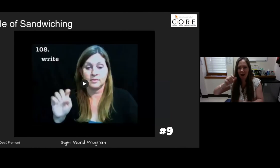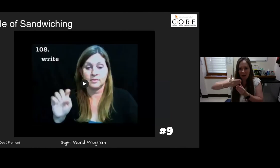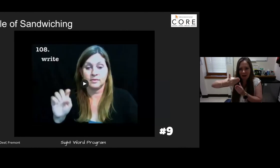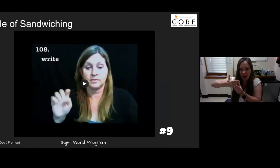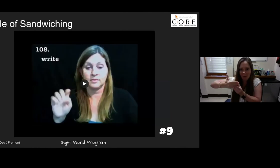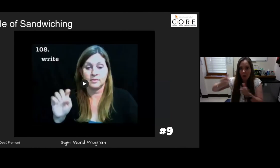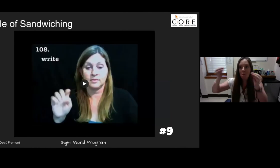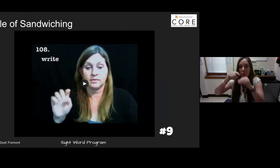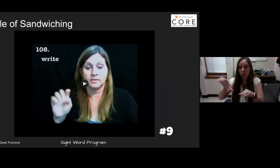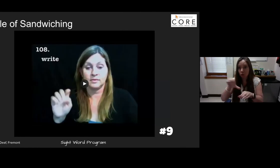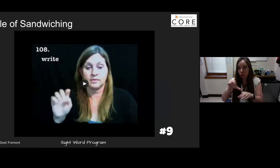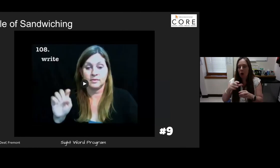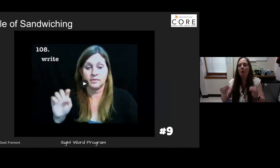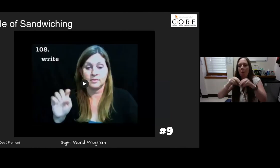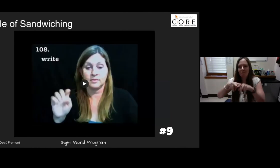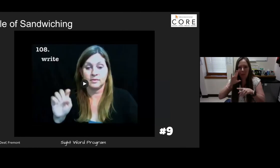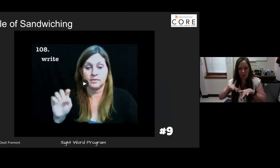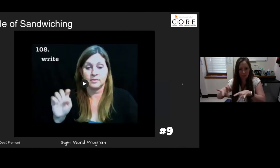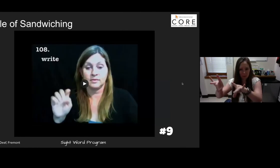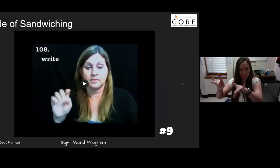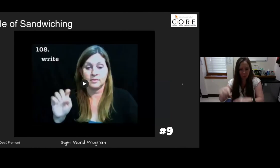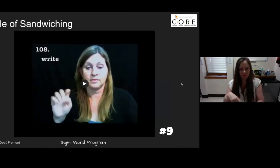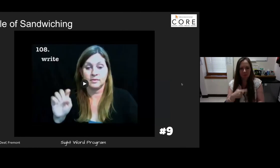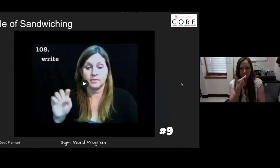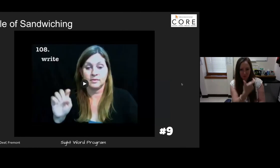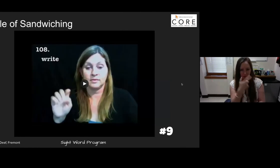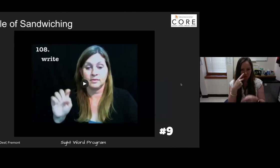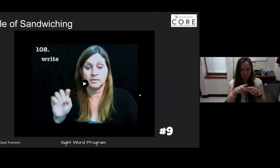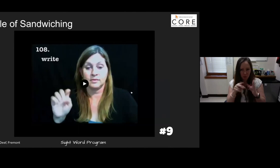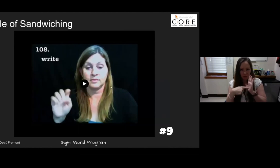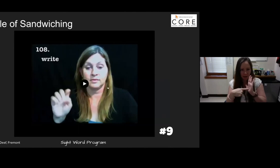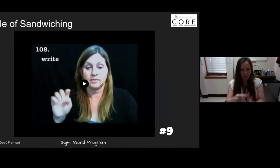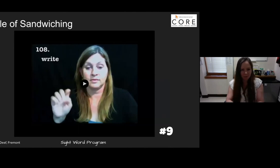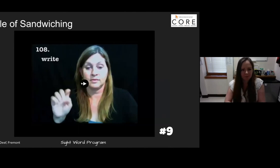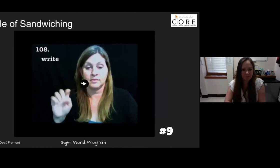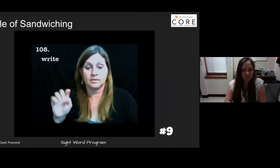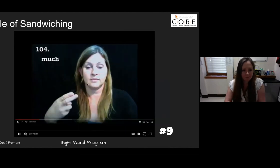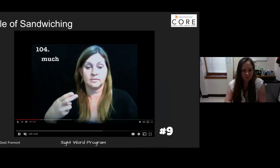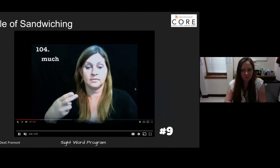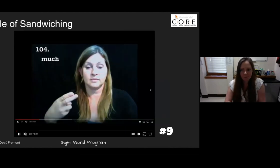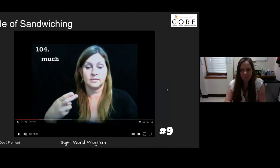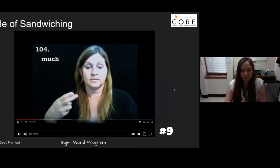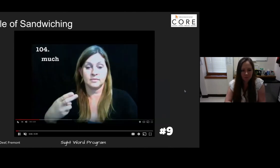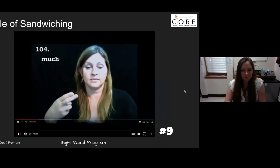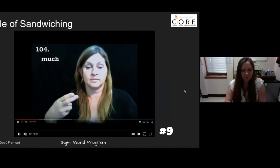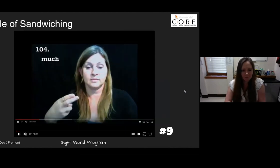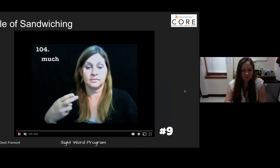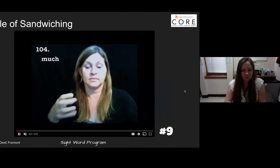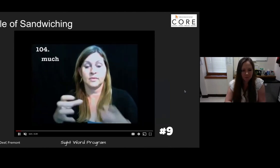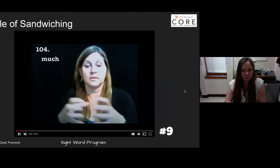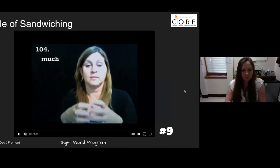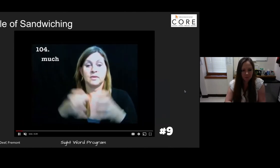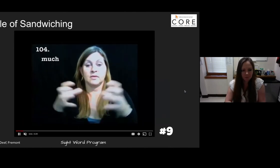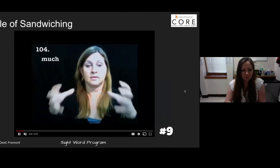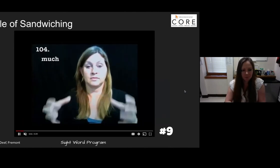cognitive abilities to kind of file more vocabulary and more language acquisition. And I wanted to show you an example of that right now.